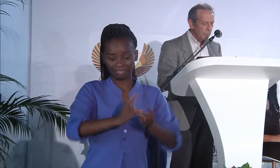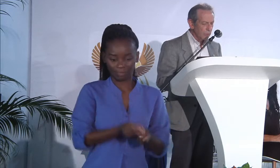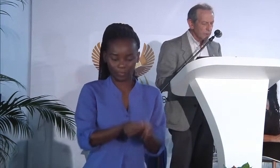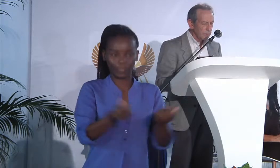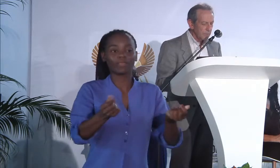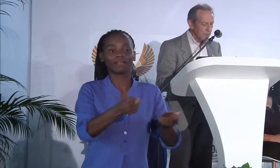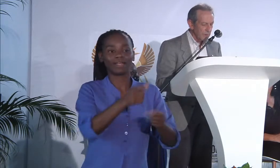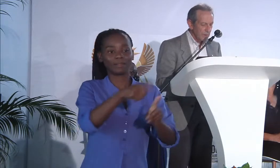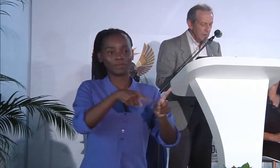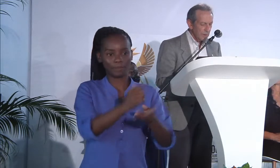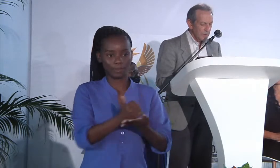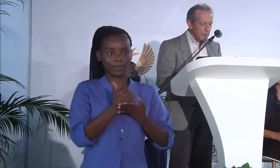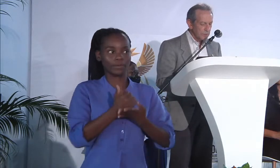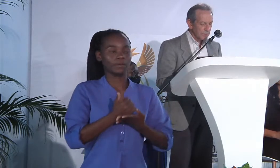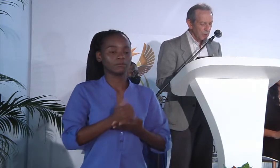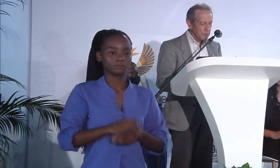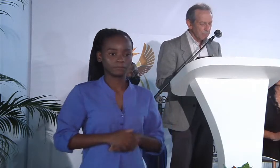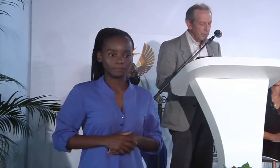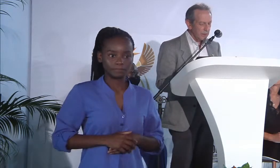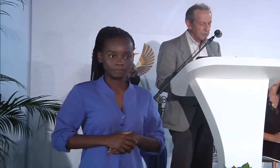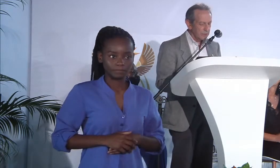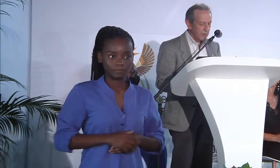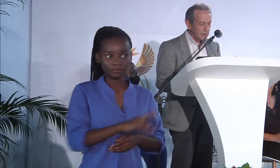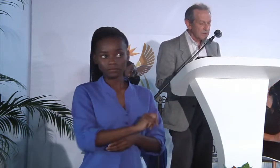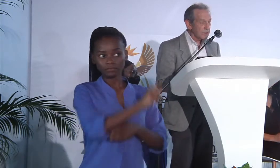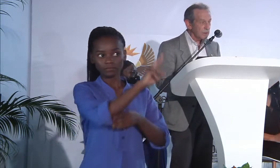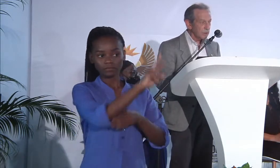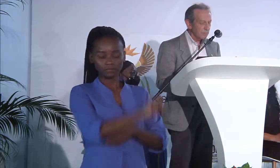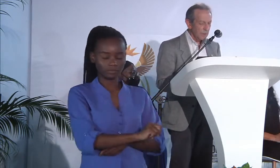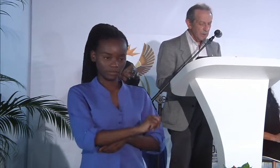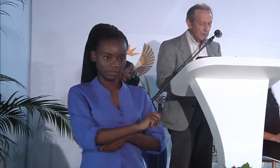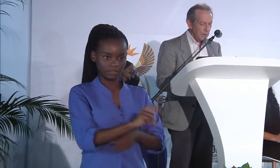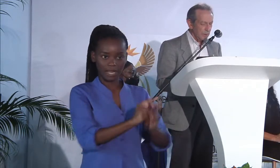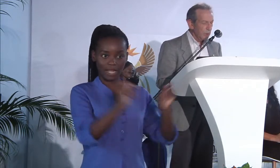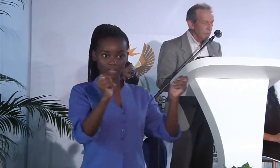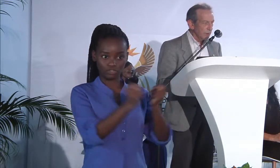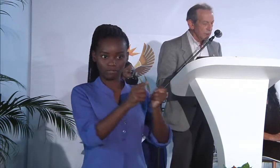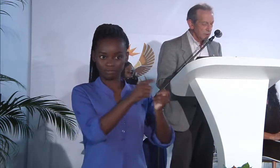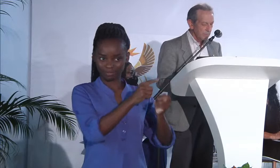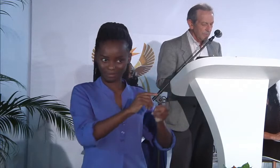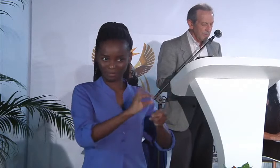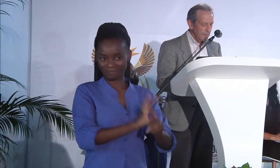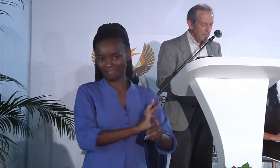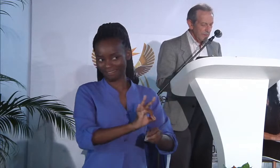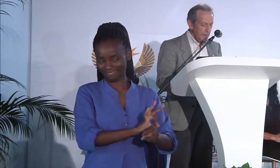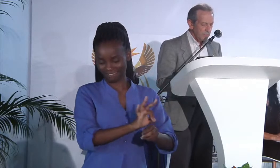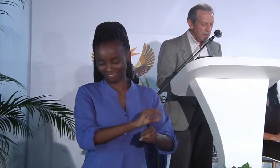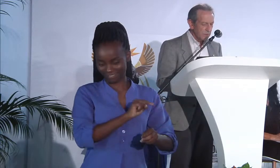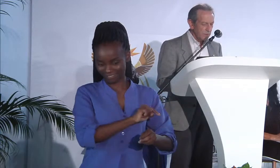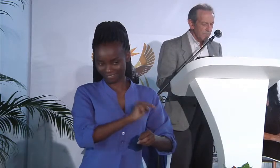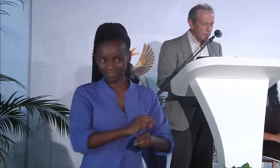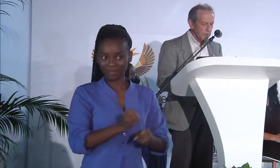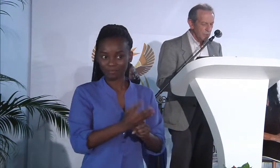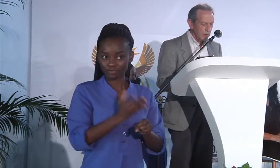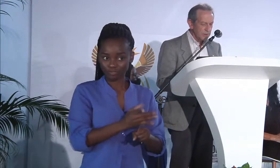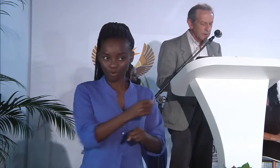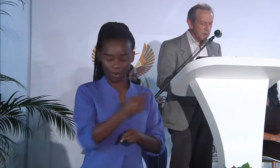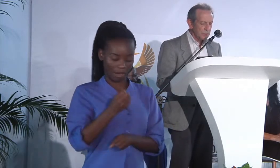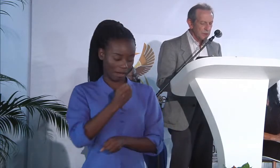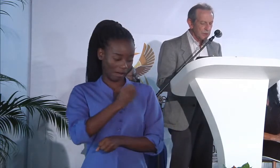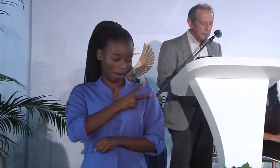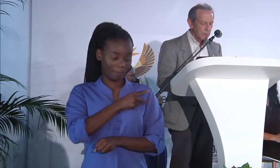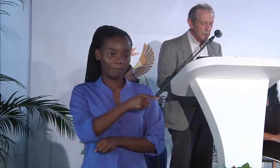More importantly, the National Drug Master Plan contains a section on harm reduction and makes reference to